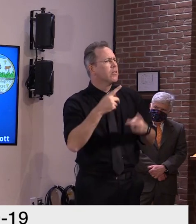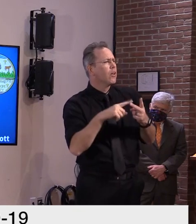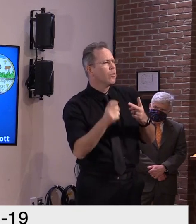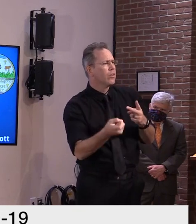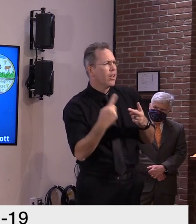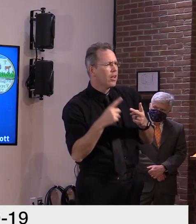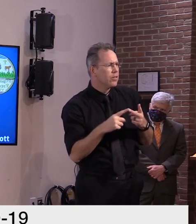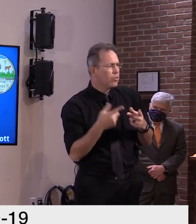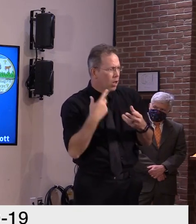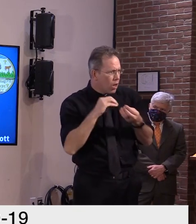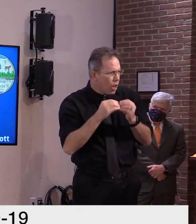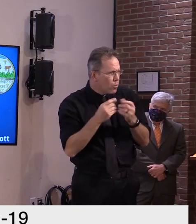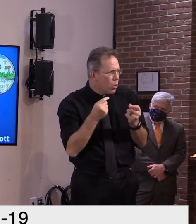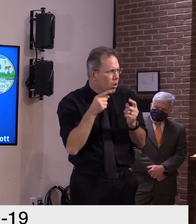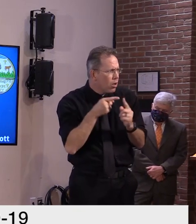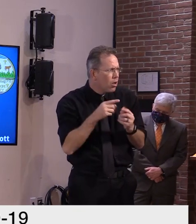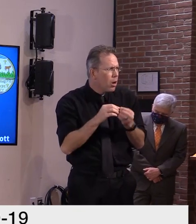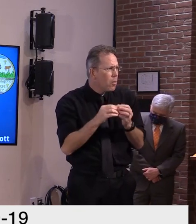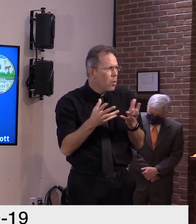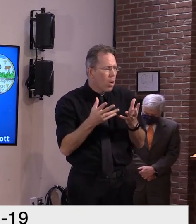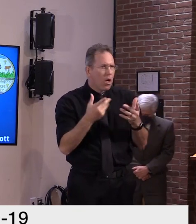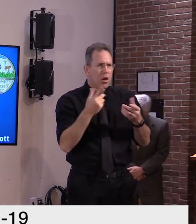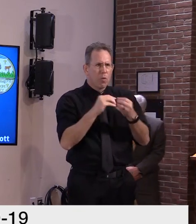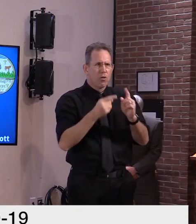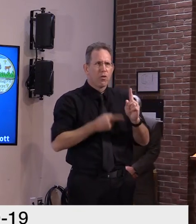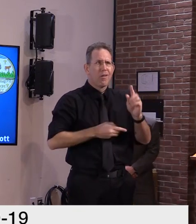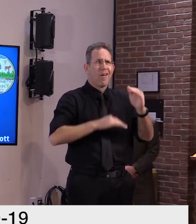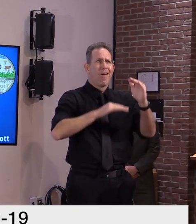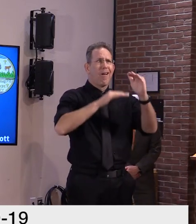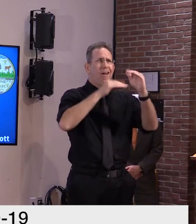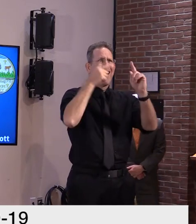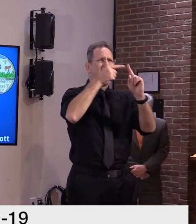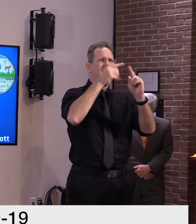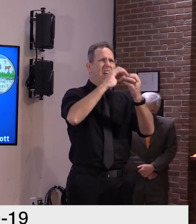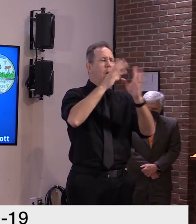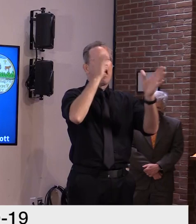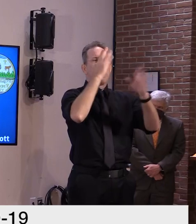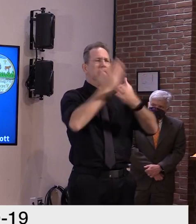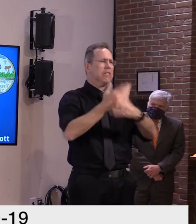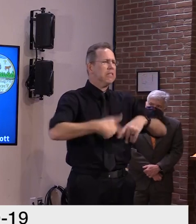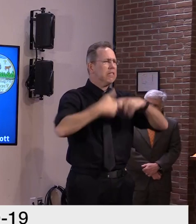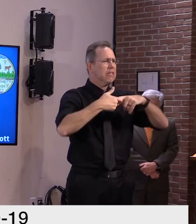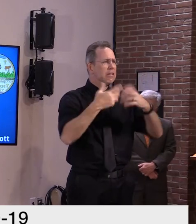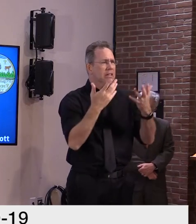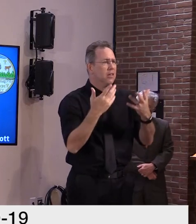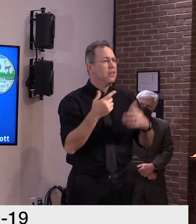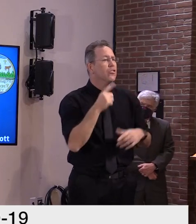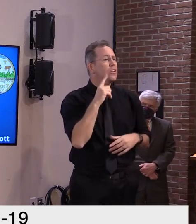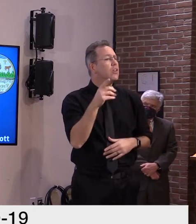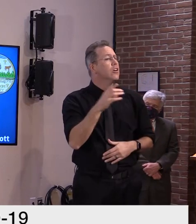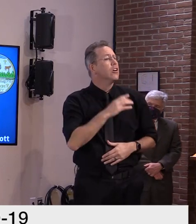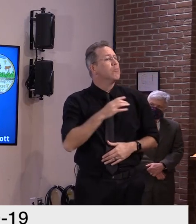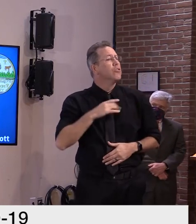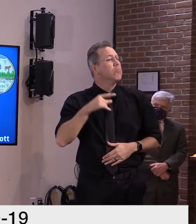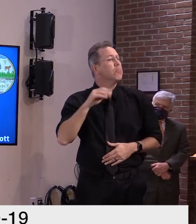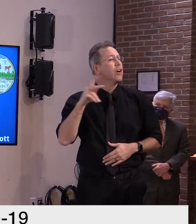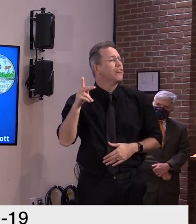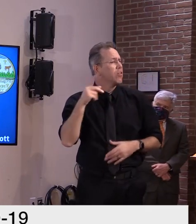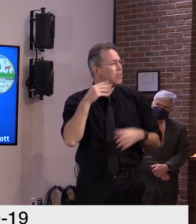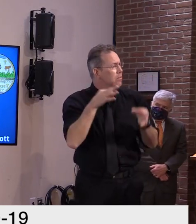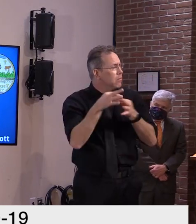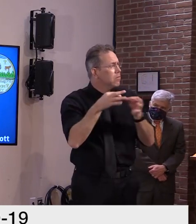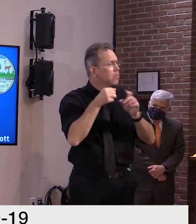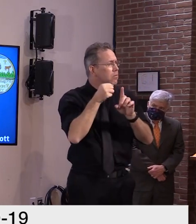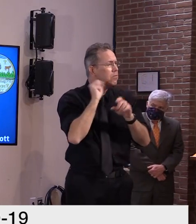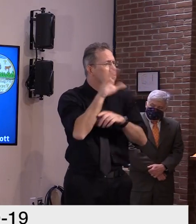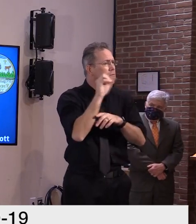would be if any of those four metrics that Commissioner Pichak appropriately kind of brushed over today, because they're